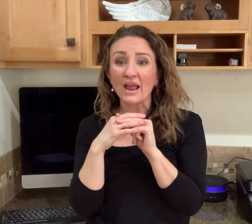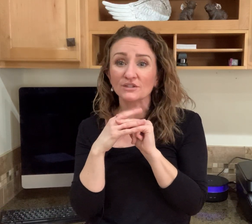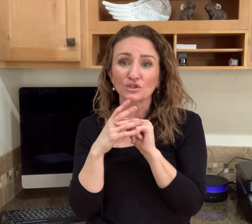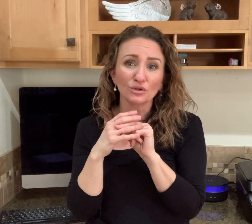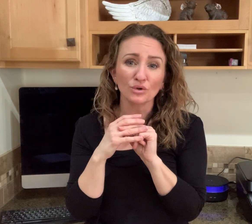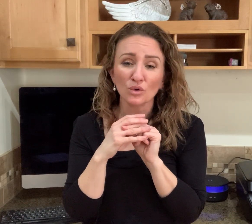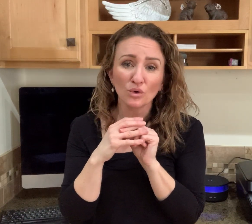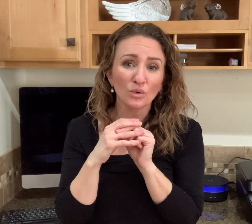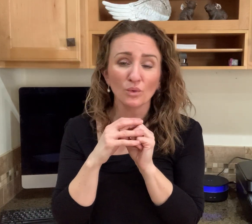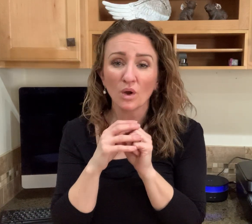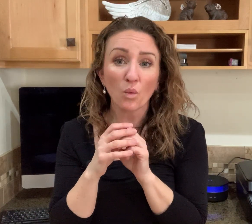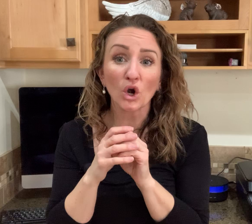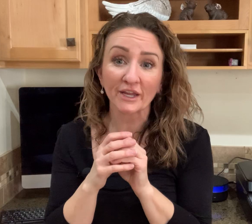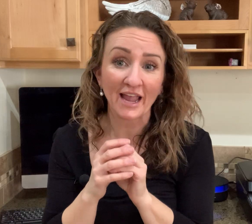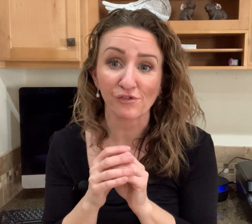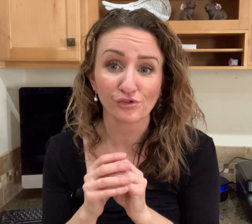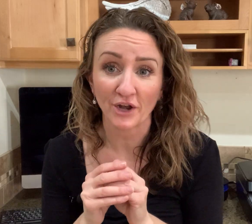went to work yesterday.